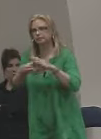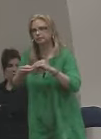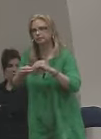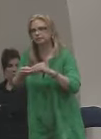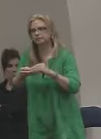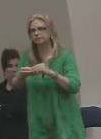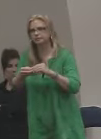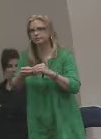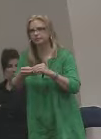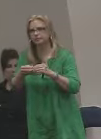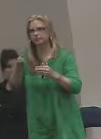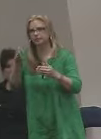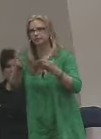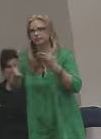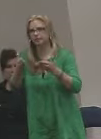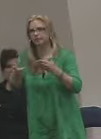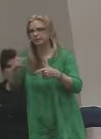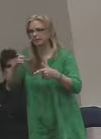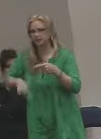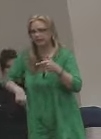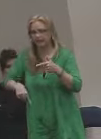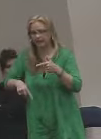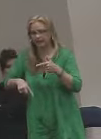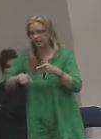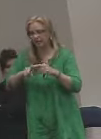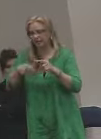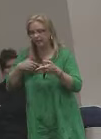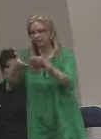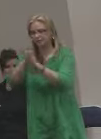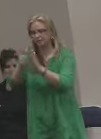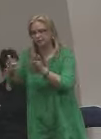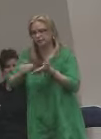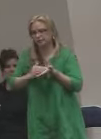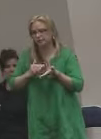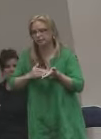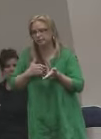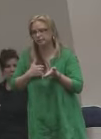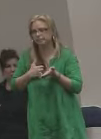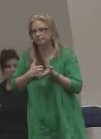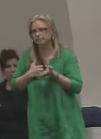I said, you probably can't, but I ask your forgiveness.